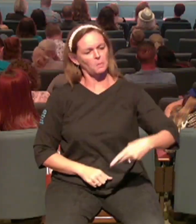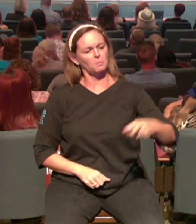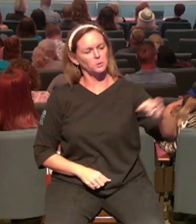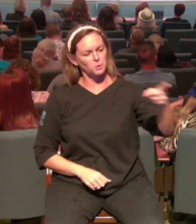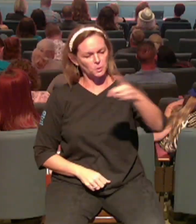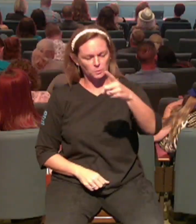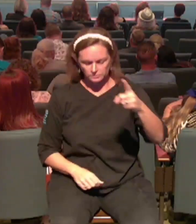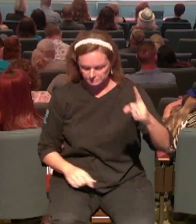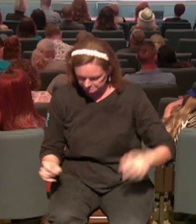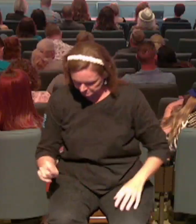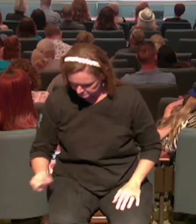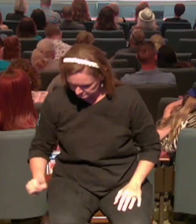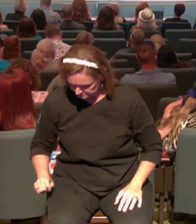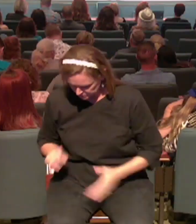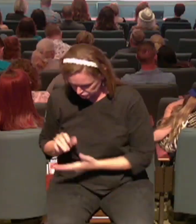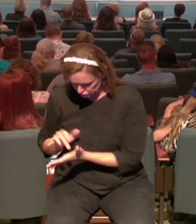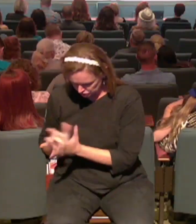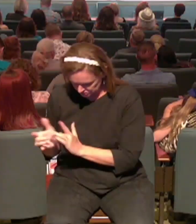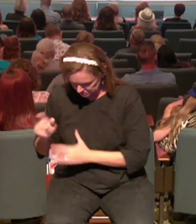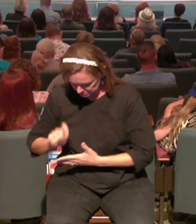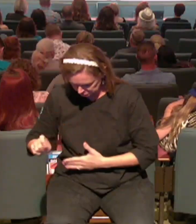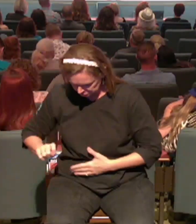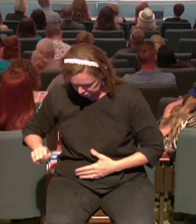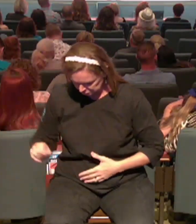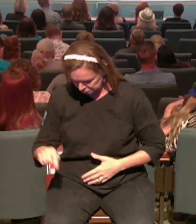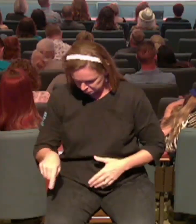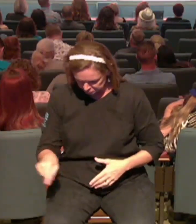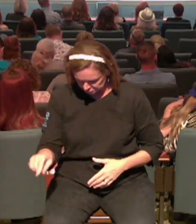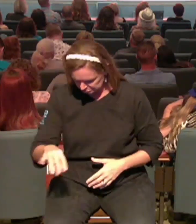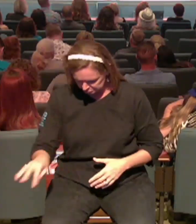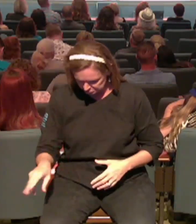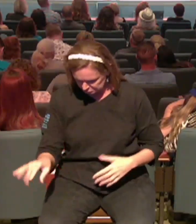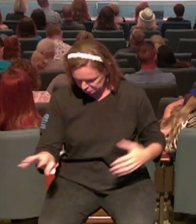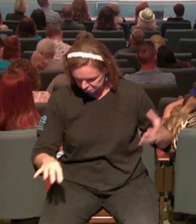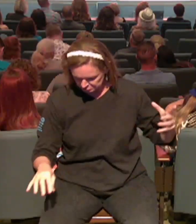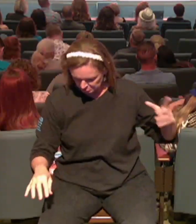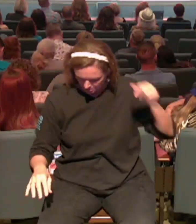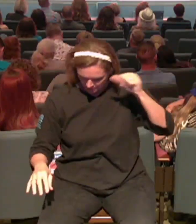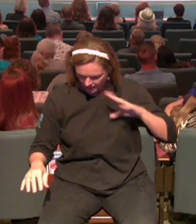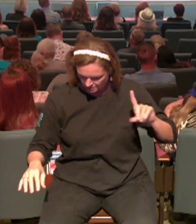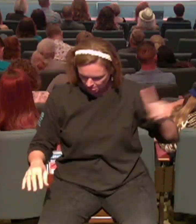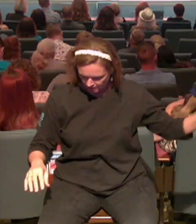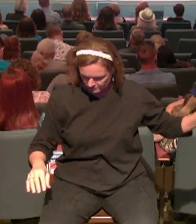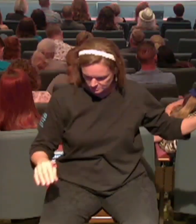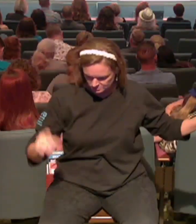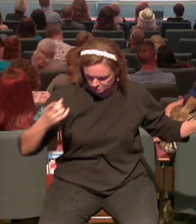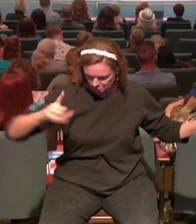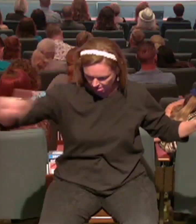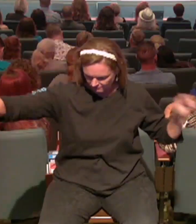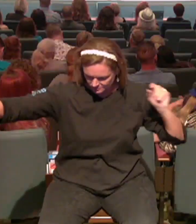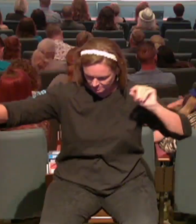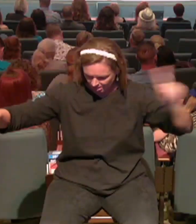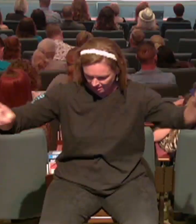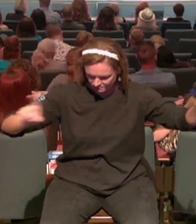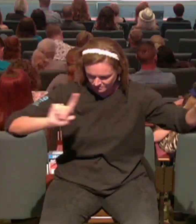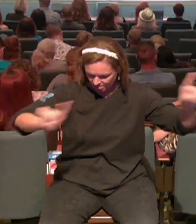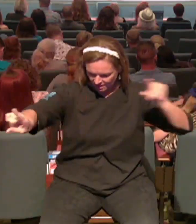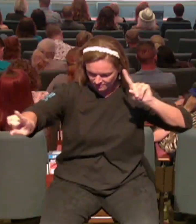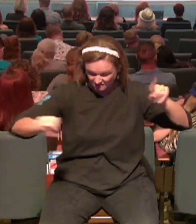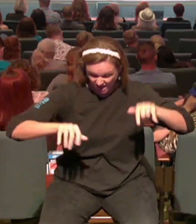woman, woman, where are your accusers? Didn't even one of them condemn you? No, Lord, she said, not